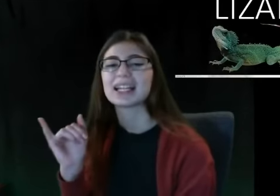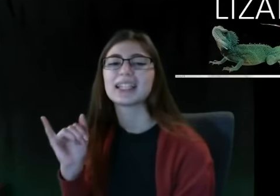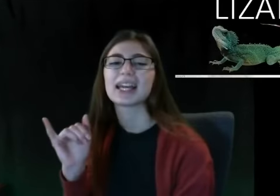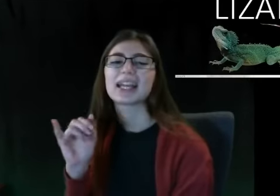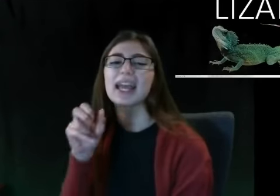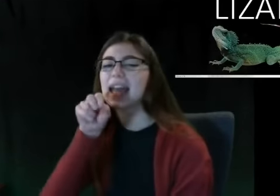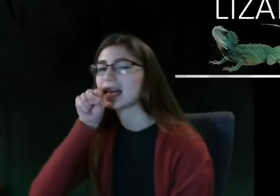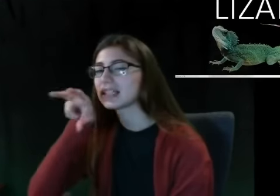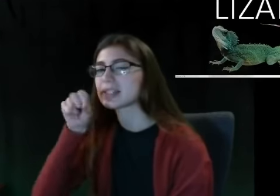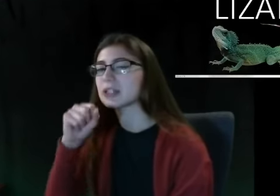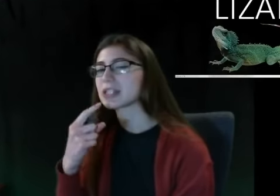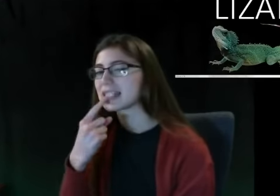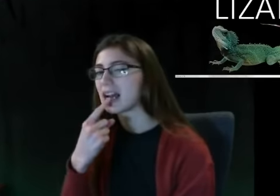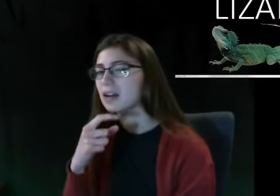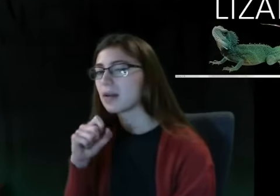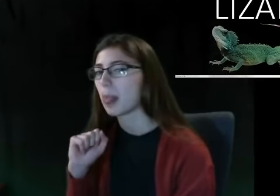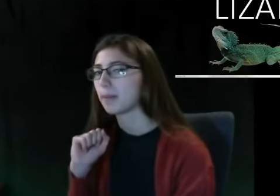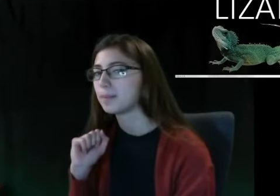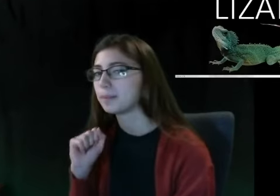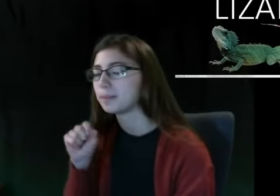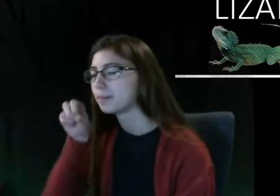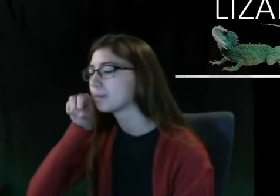Like a lizard's tongue.